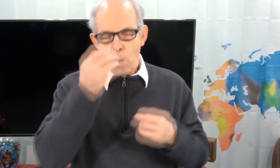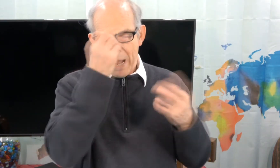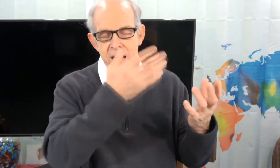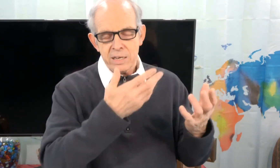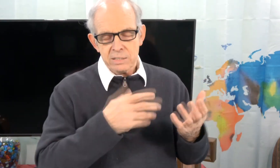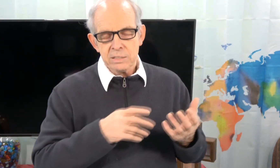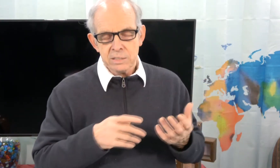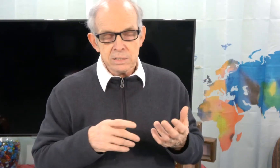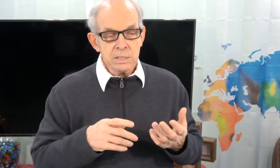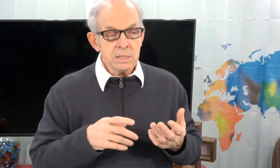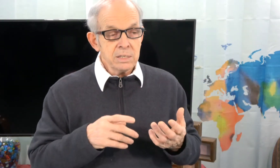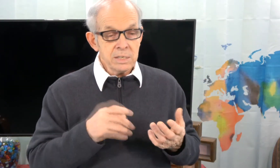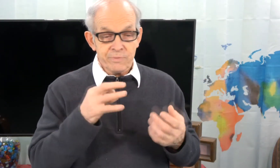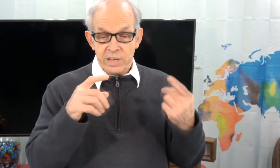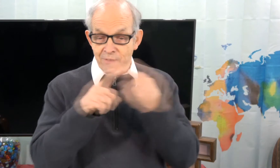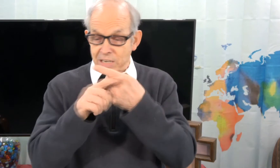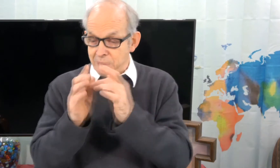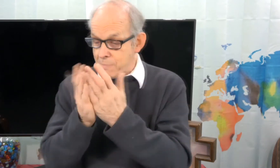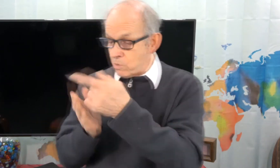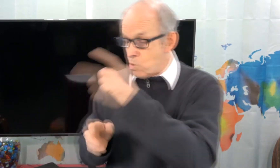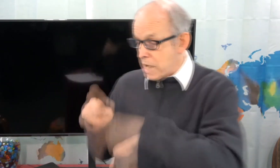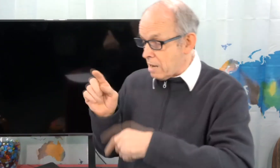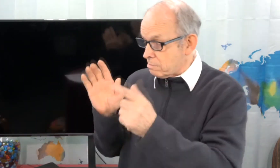obey. If you have the Bible, you can.